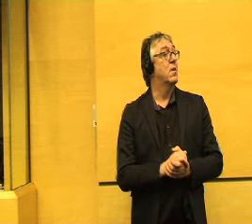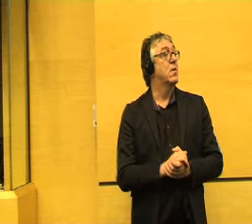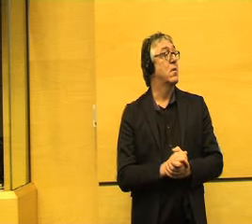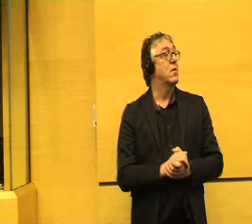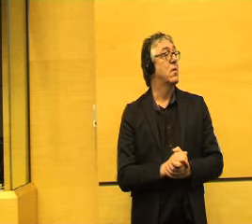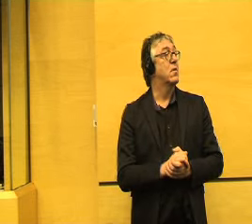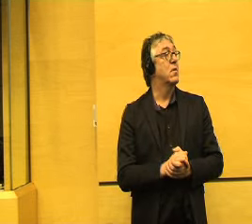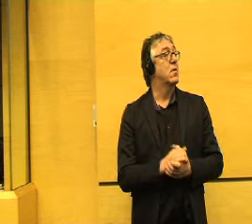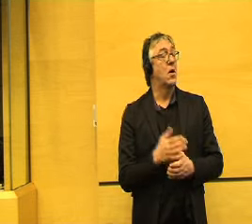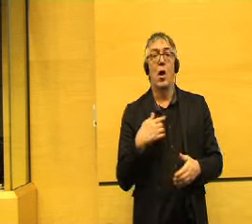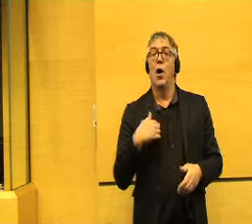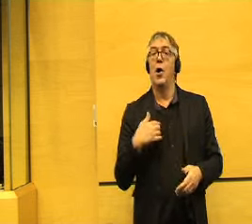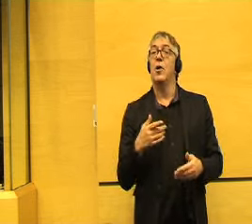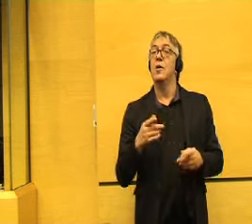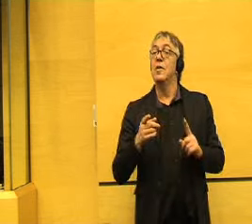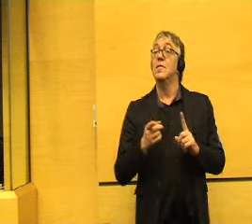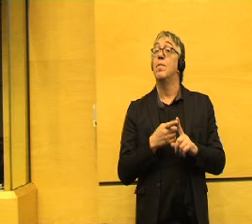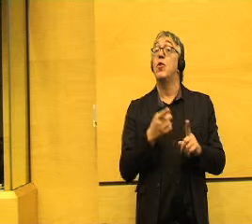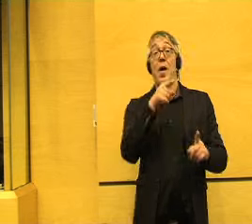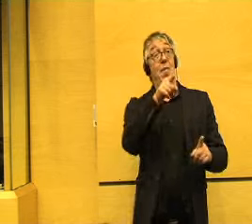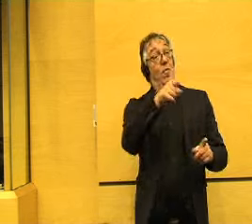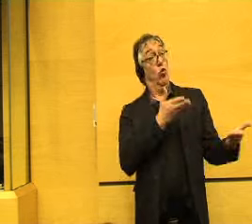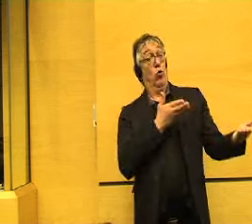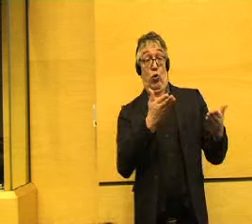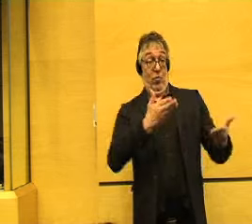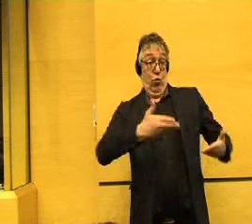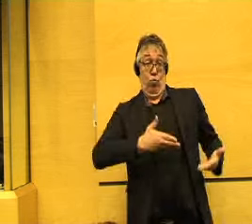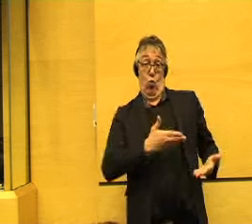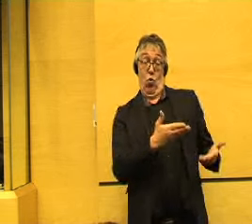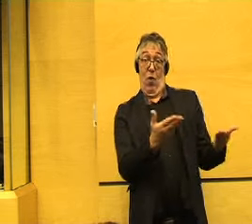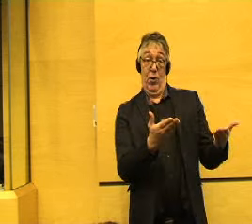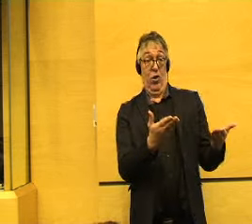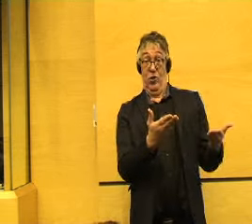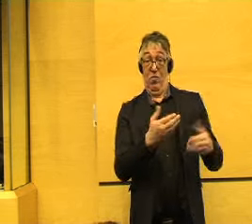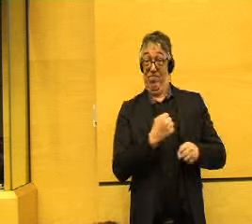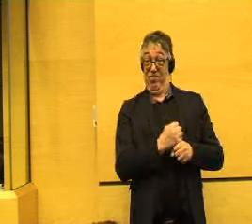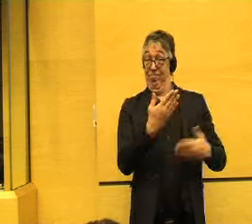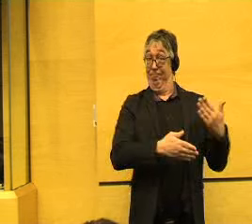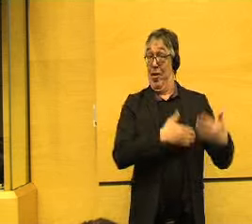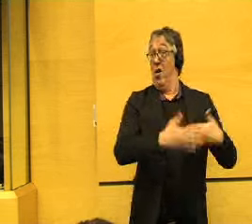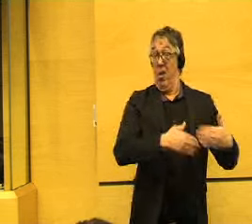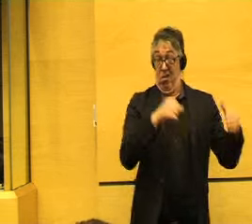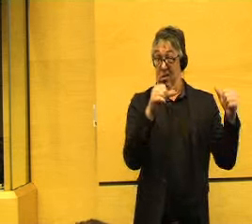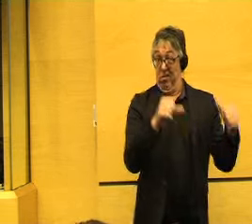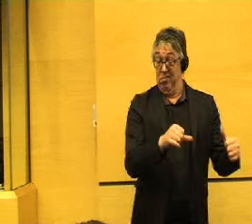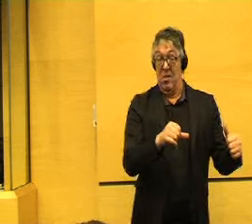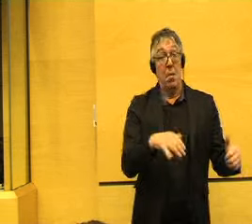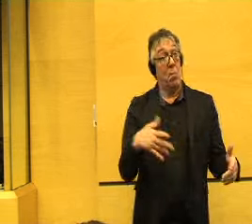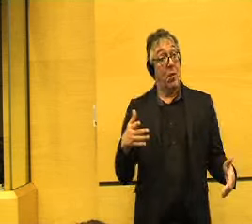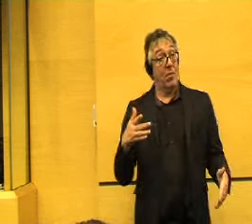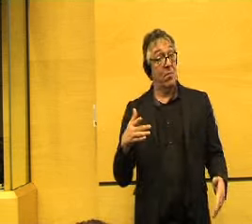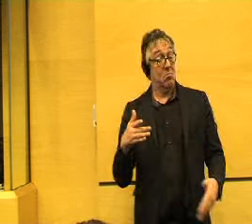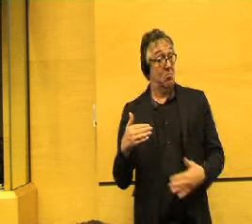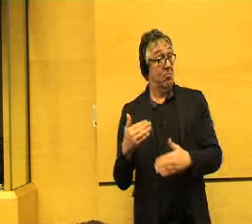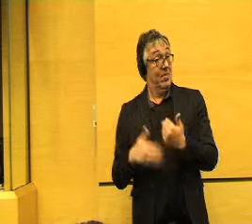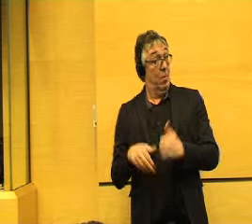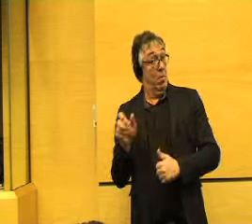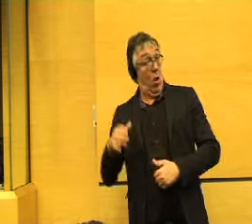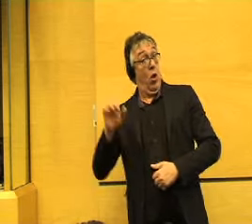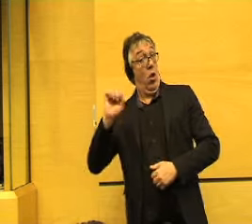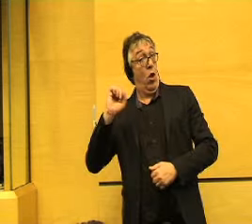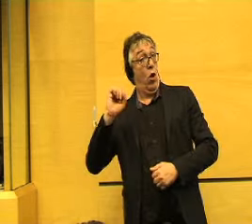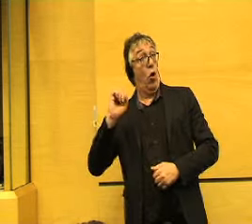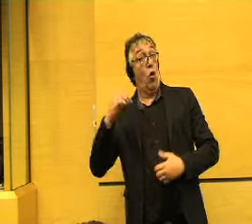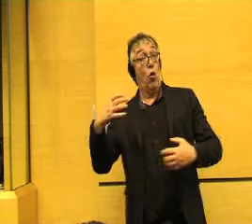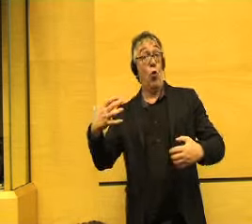a complaint at these service providers. My second and last question is